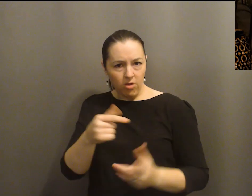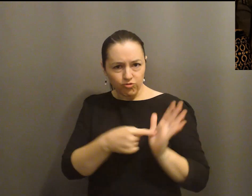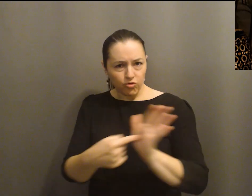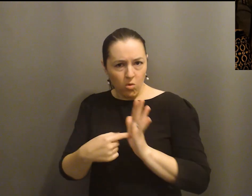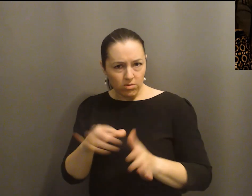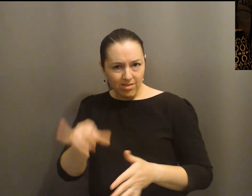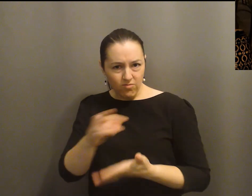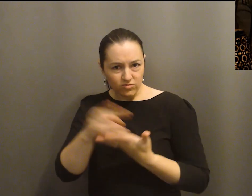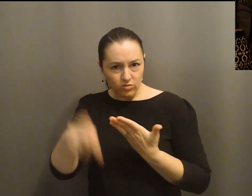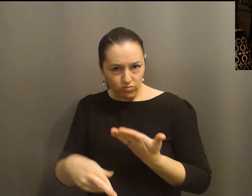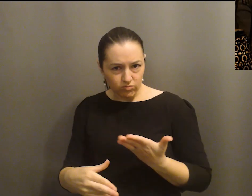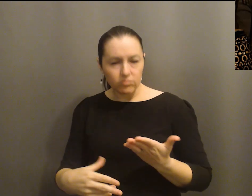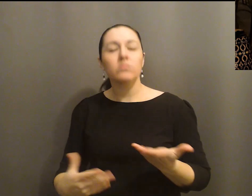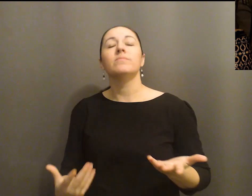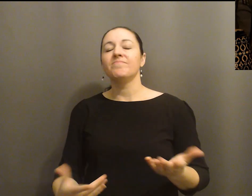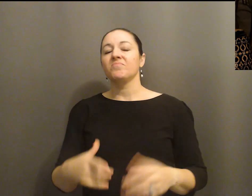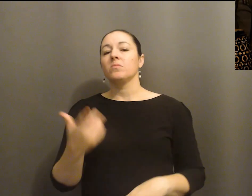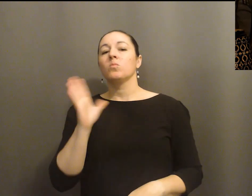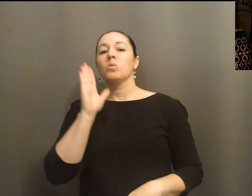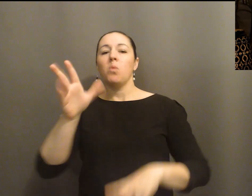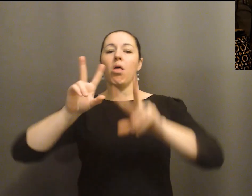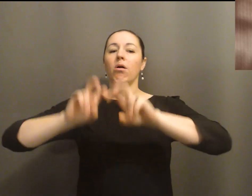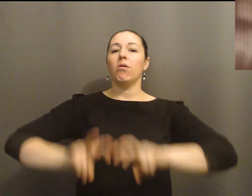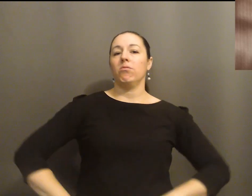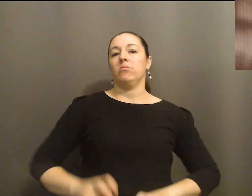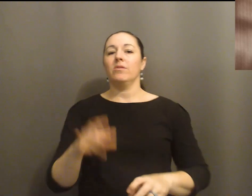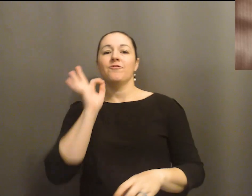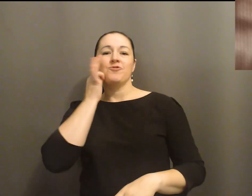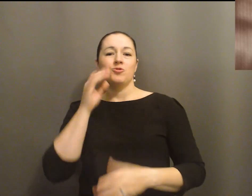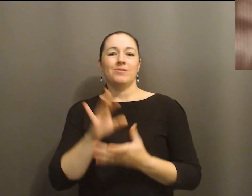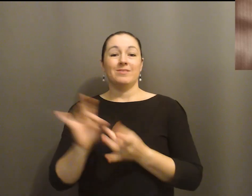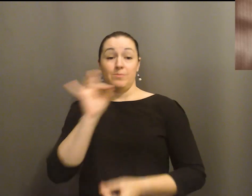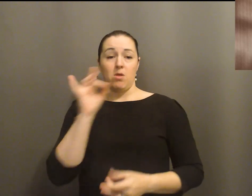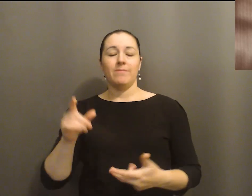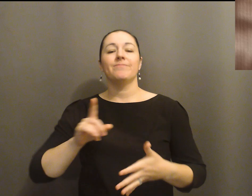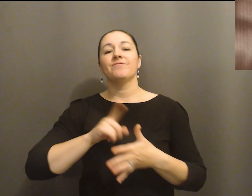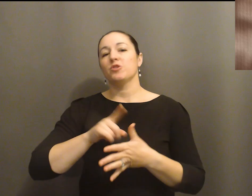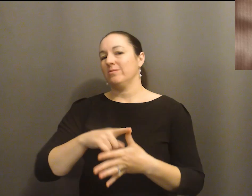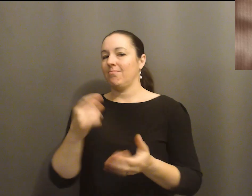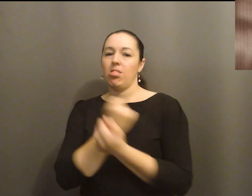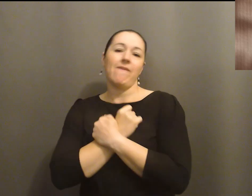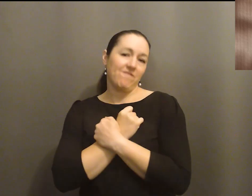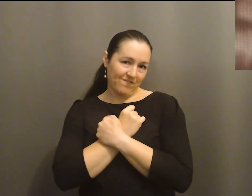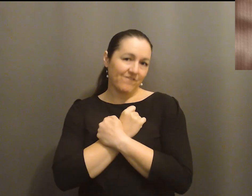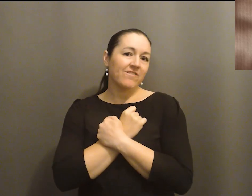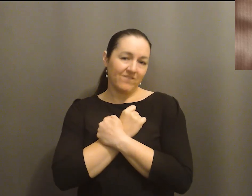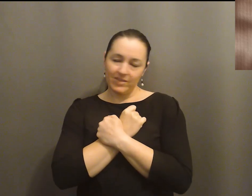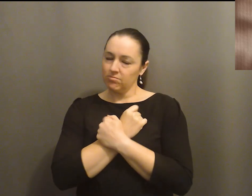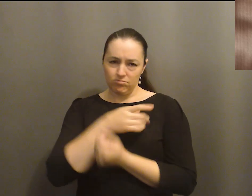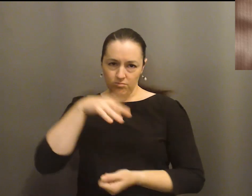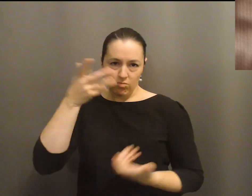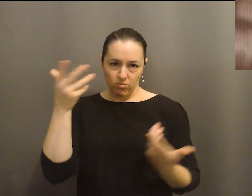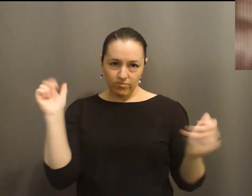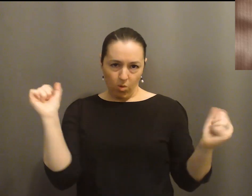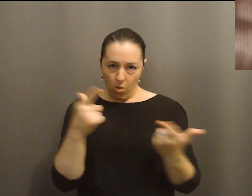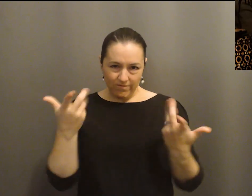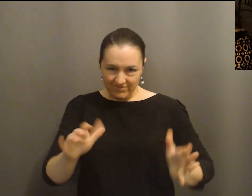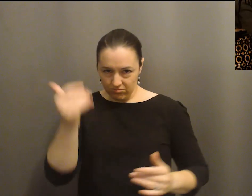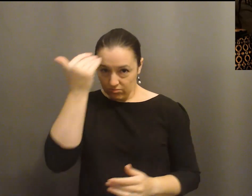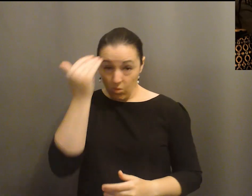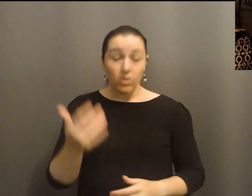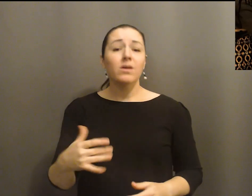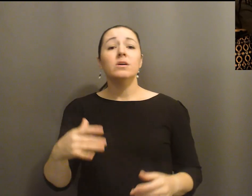Now let's quickly unpack The fruit of the Spirit First of all we have love This is so good Love We all know this Love